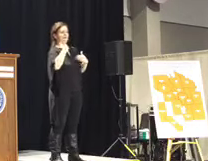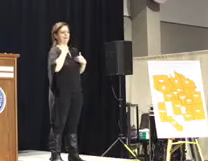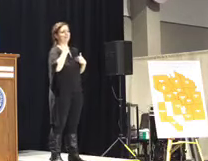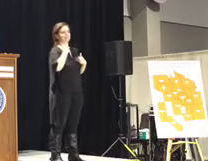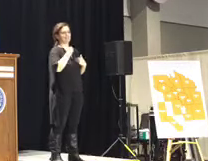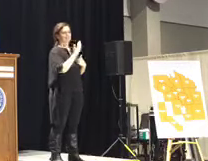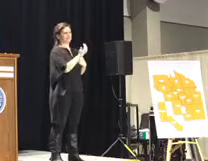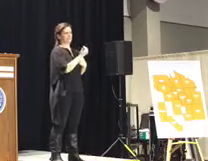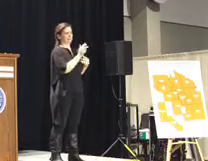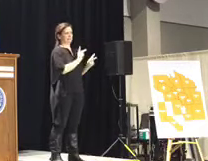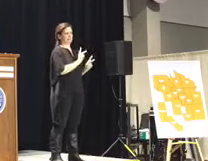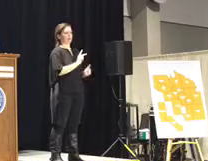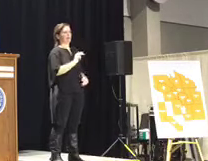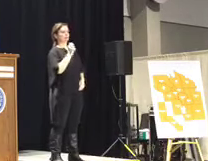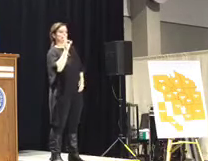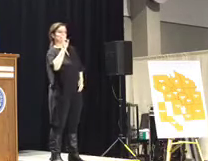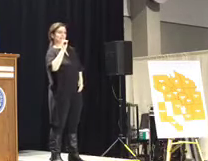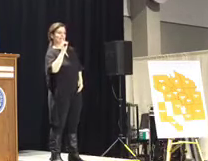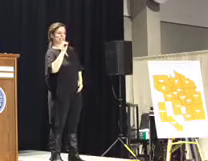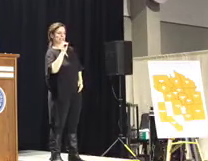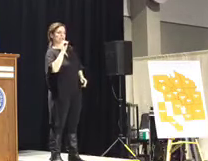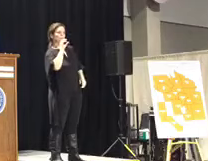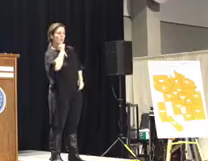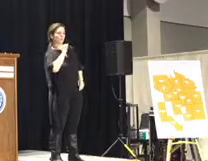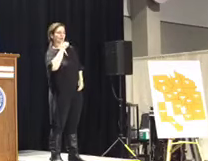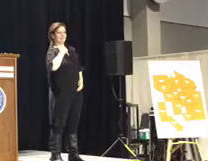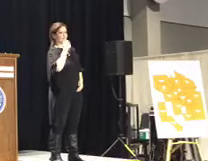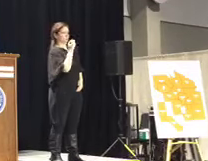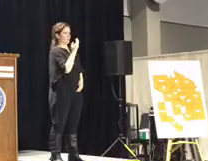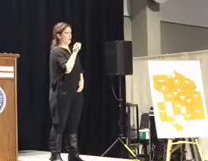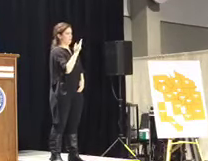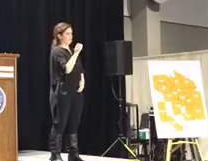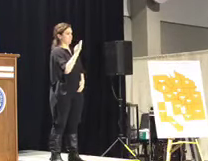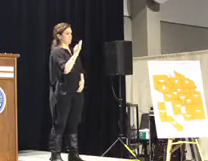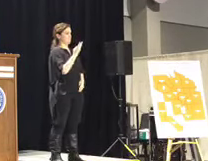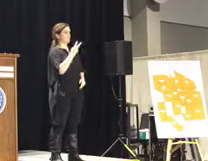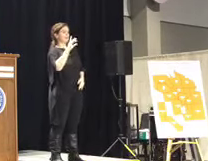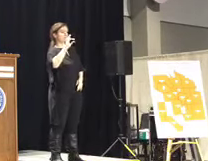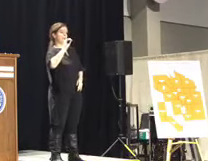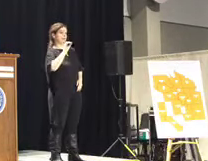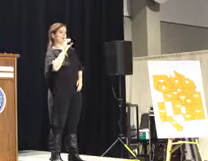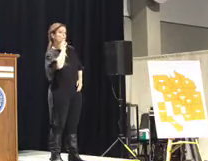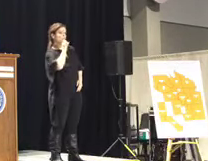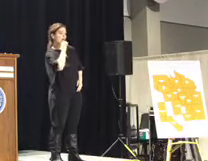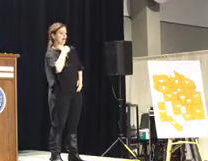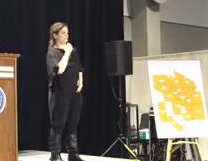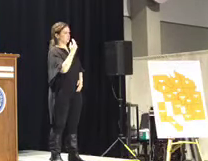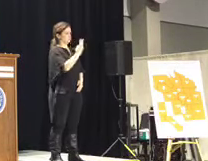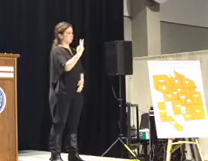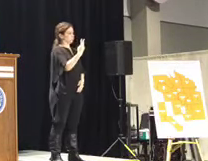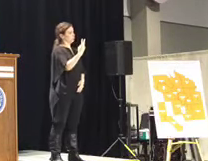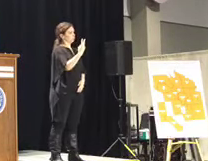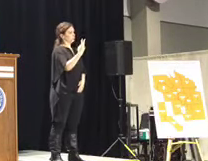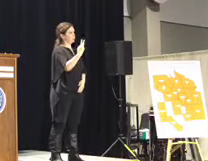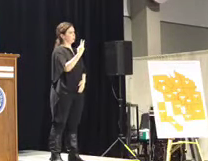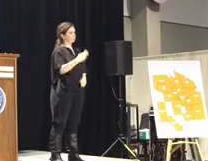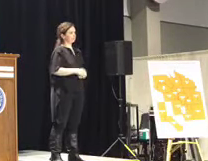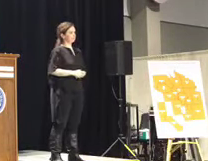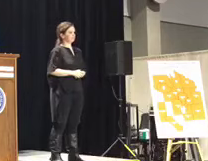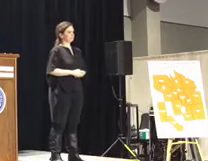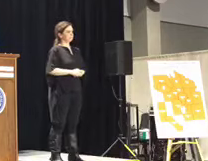their 80s. We have 300 people are currently in mandatory isolation and quarantine. This is a moving